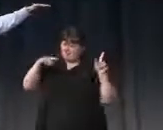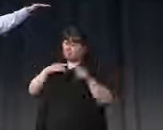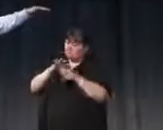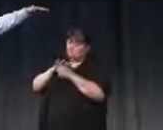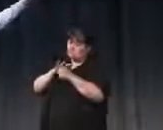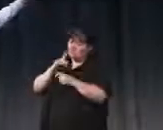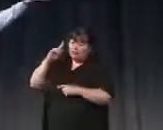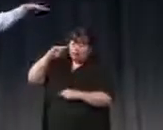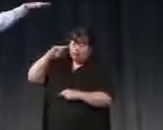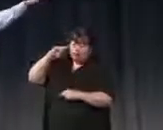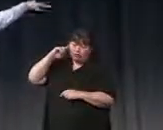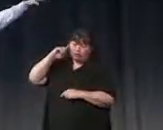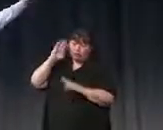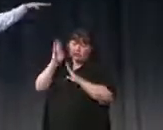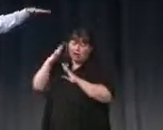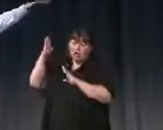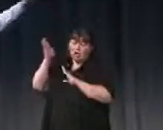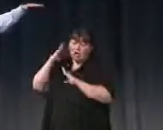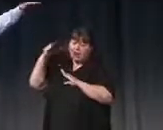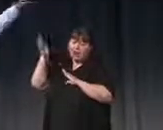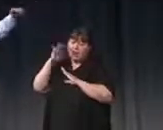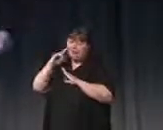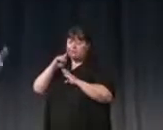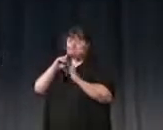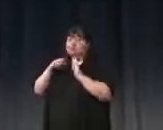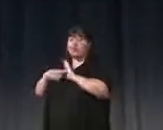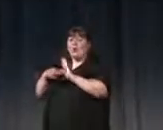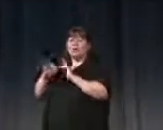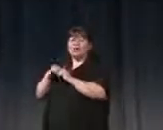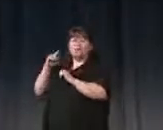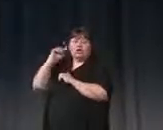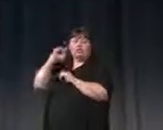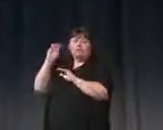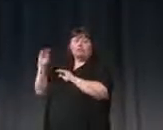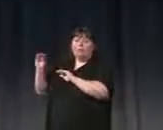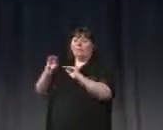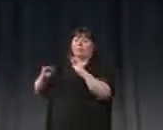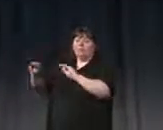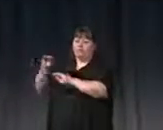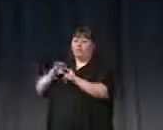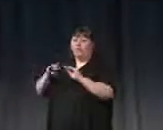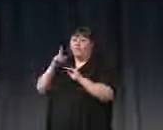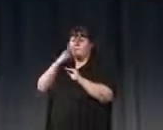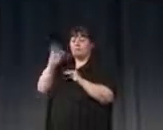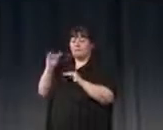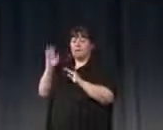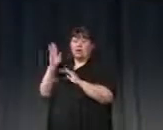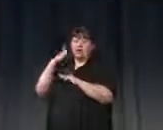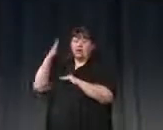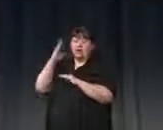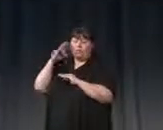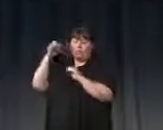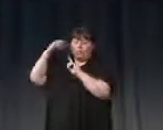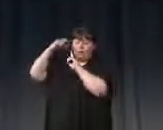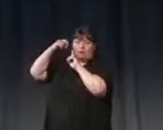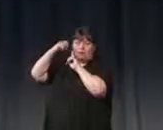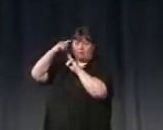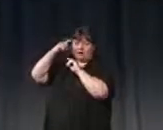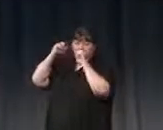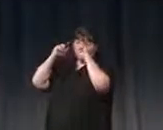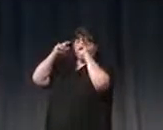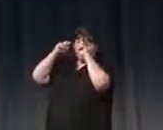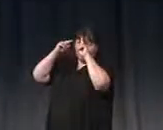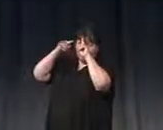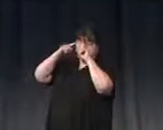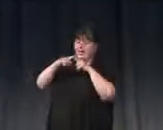recorded at the eardrum, which would really be equivalent to the displacement of the eardrum over time. And so from that pattern of wiggles, your brain is able to infer all that